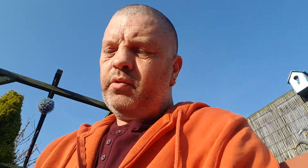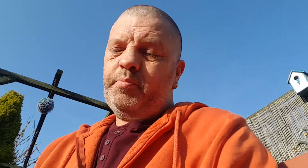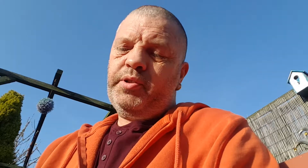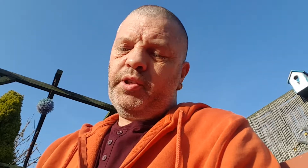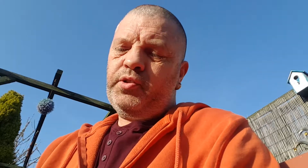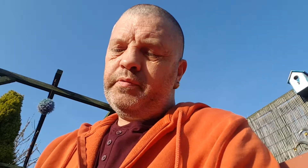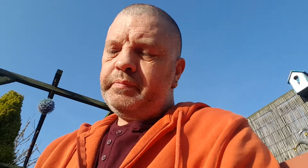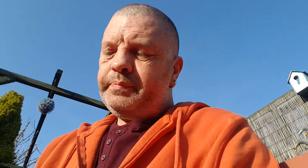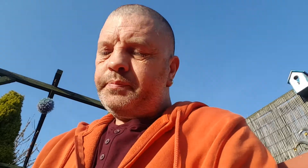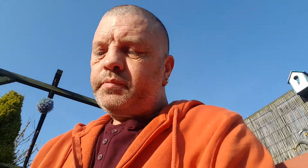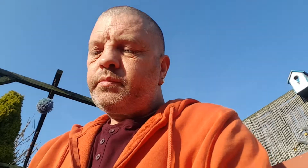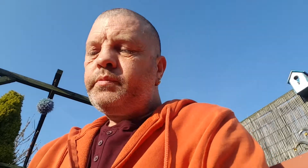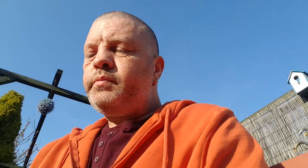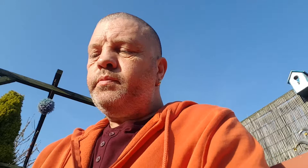the Precision.